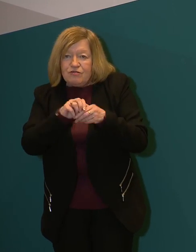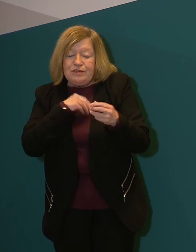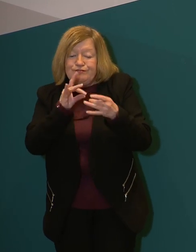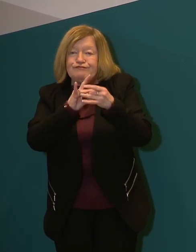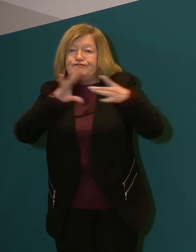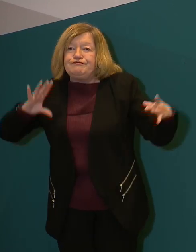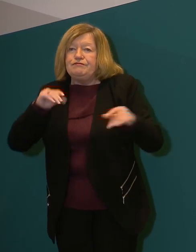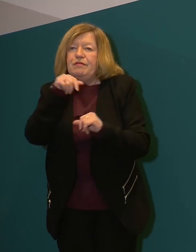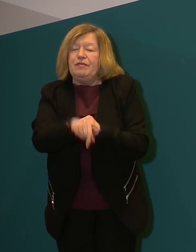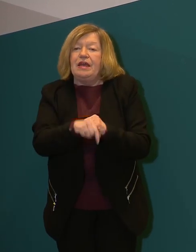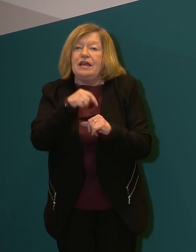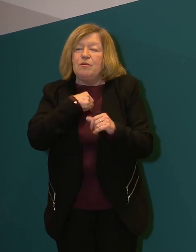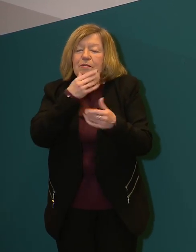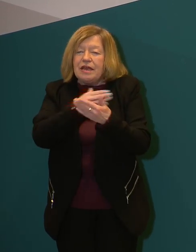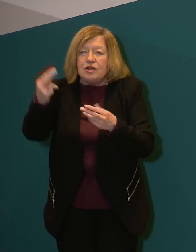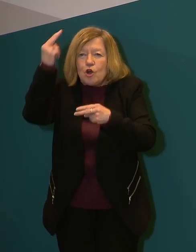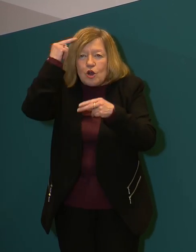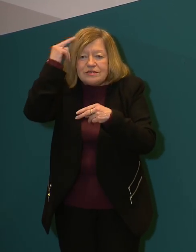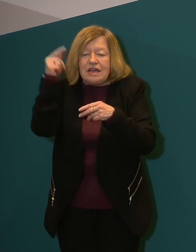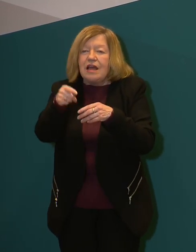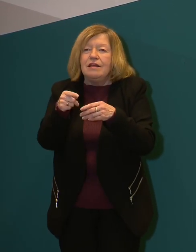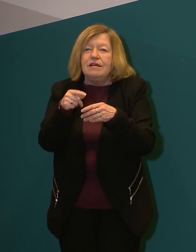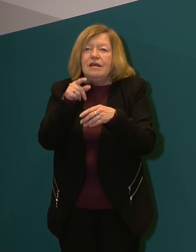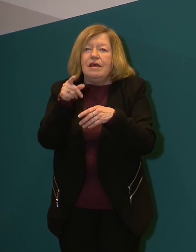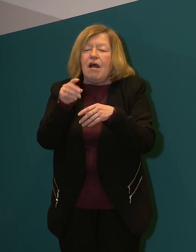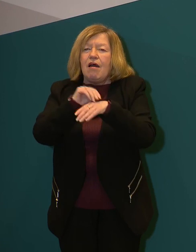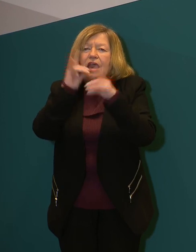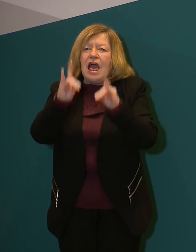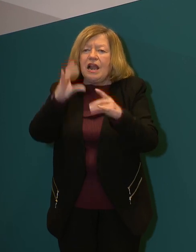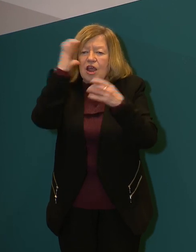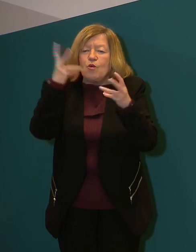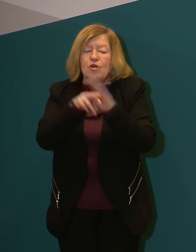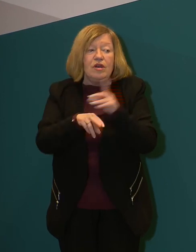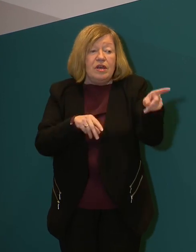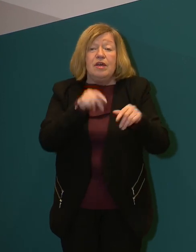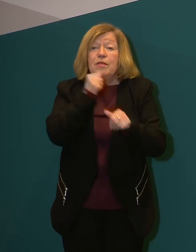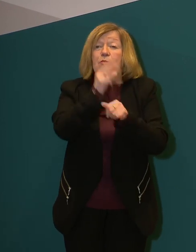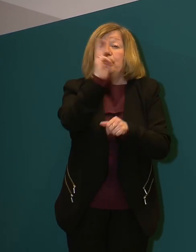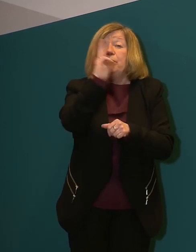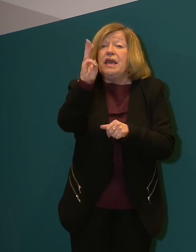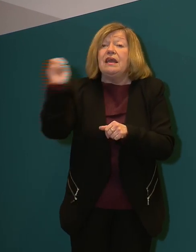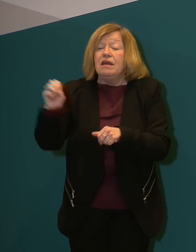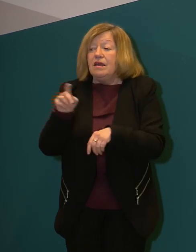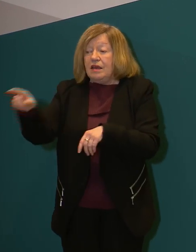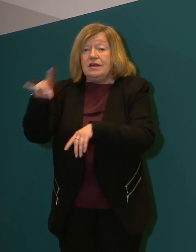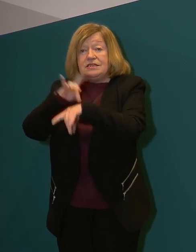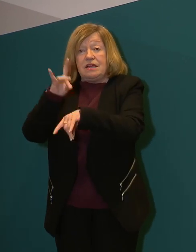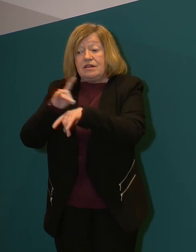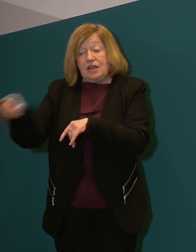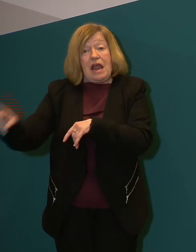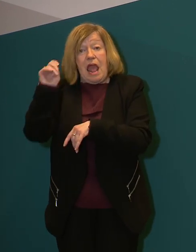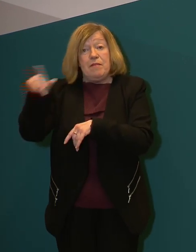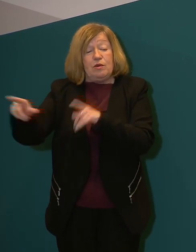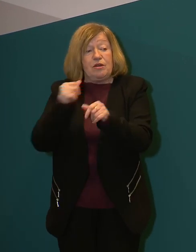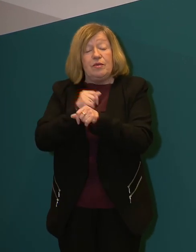and understand better as we deal with the whole question around healthcare workers. In relation to the question of PPE, I'll let Dr. Henry come in relation to